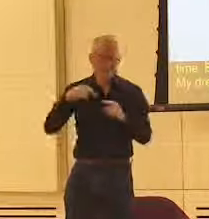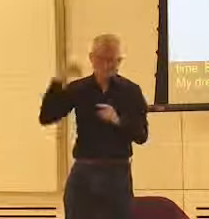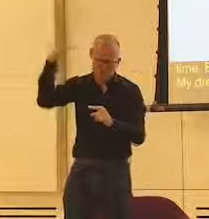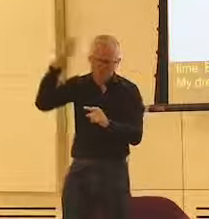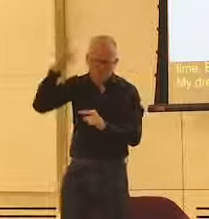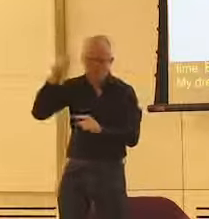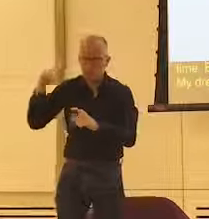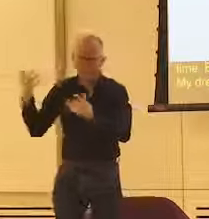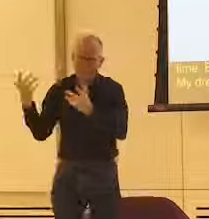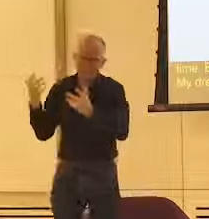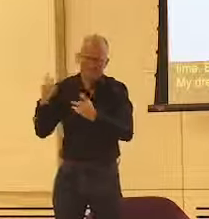aside,